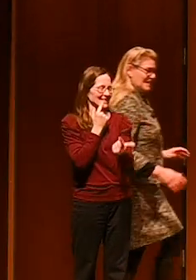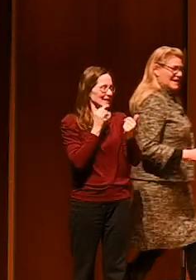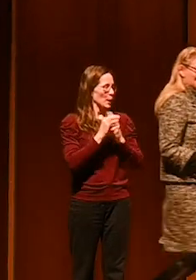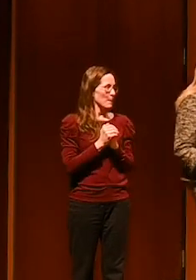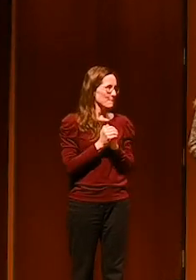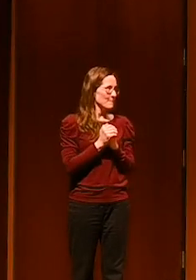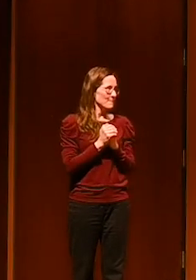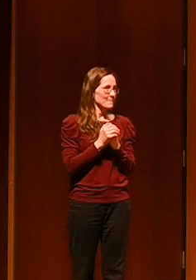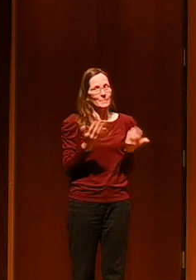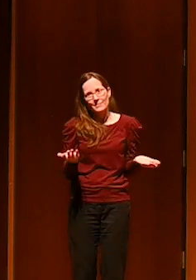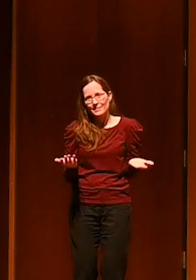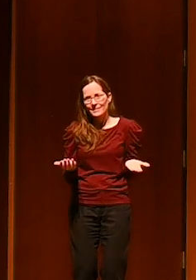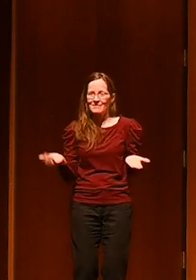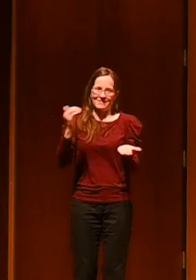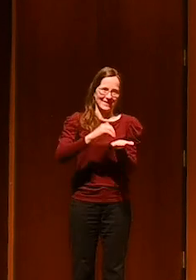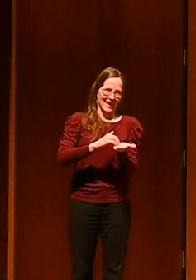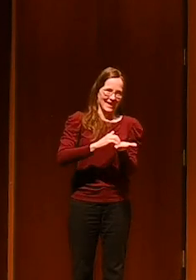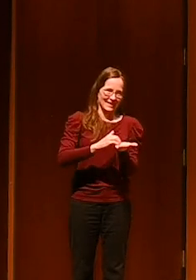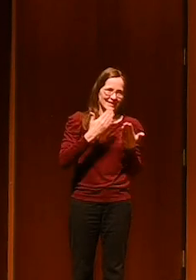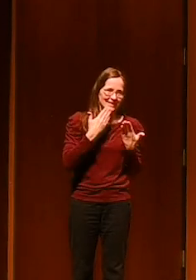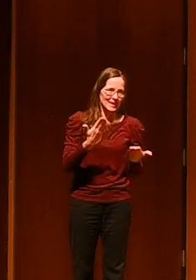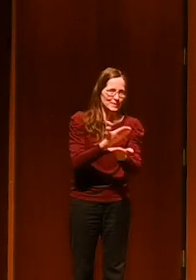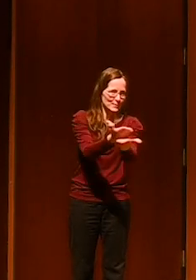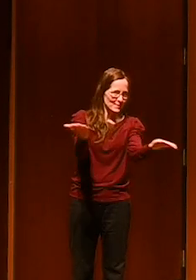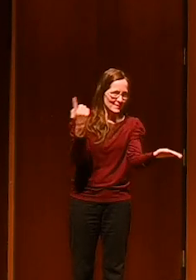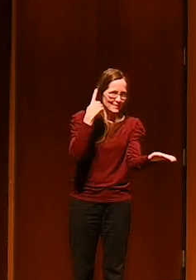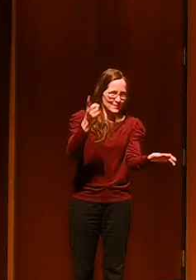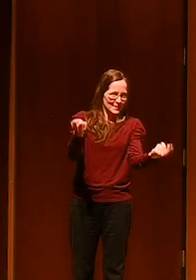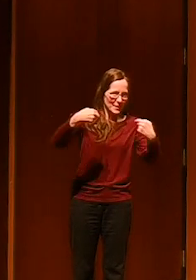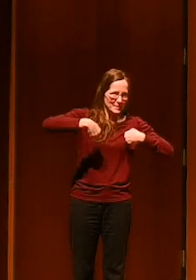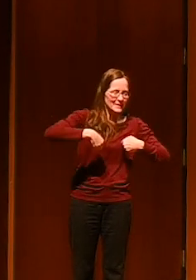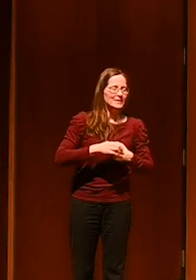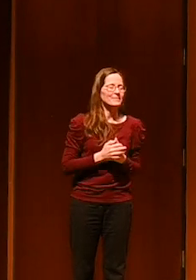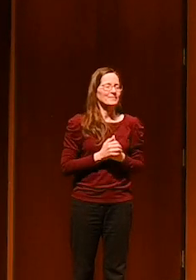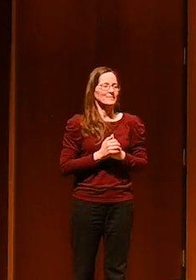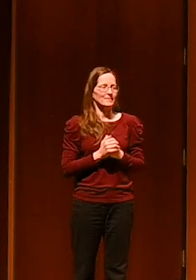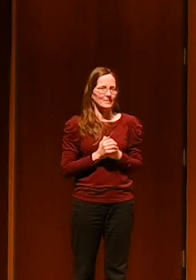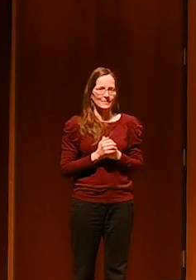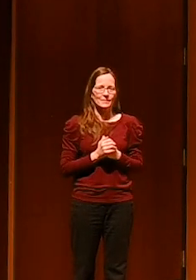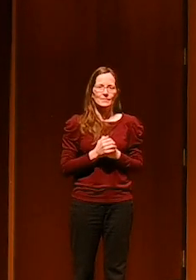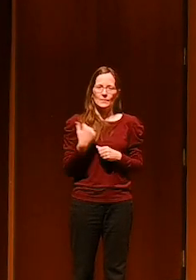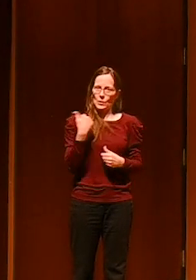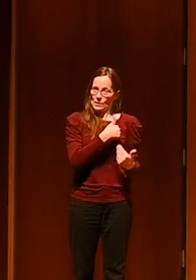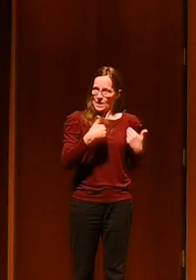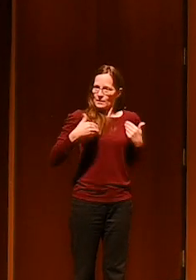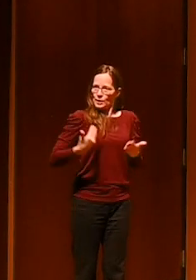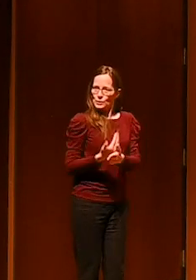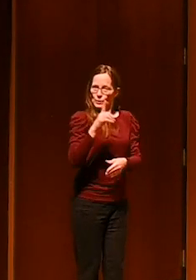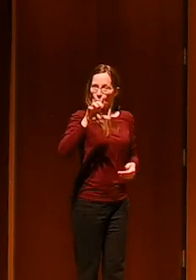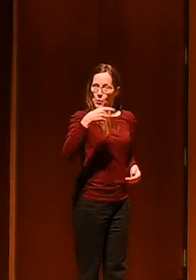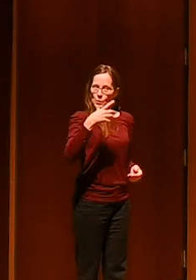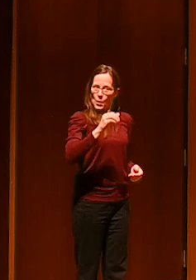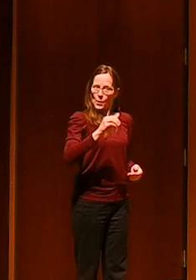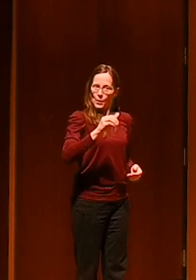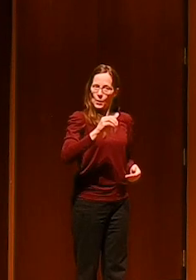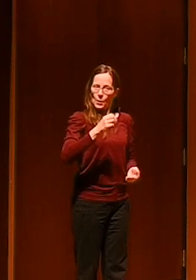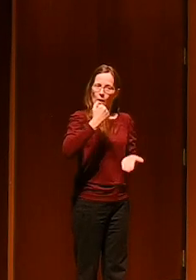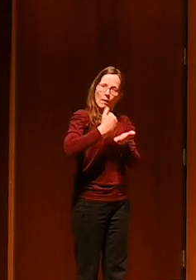So again, thank you all for joining us. We do have our new logo on some special